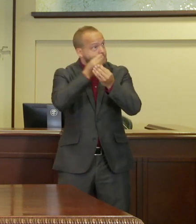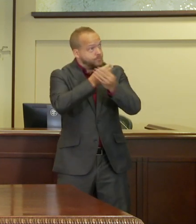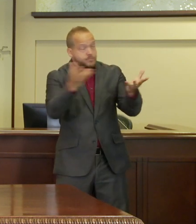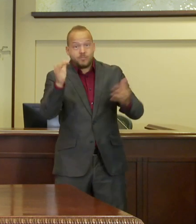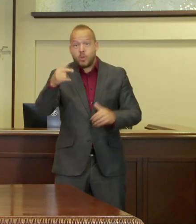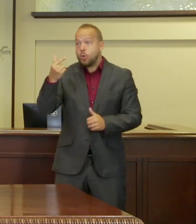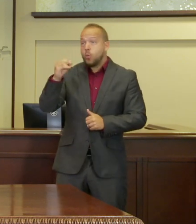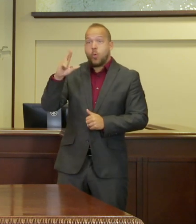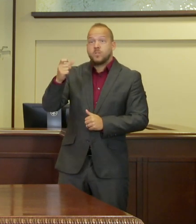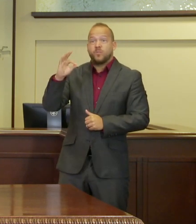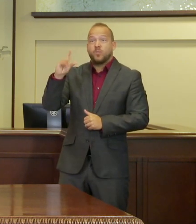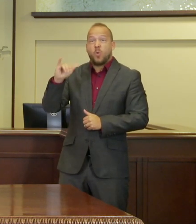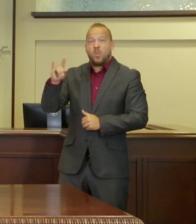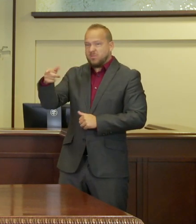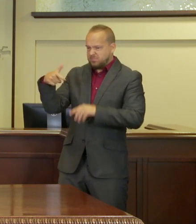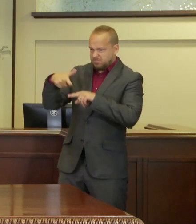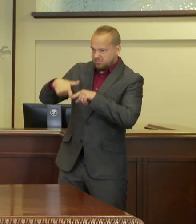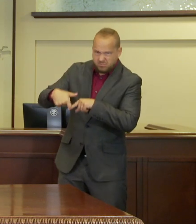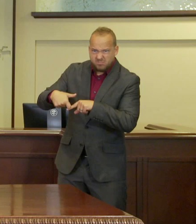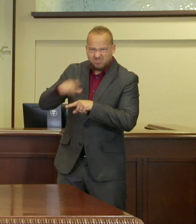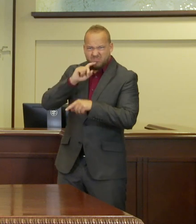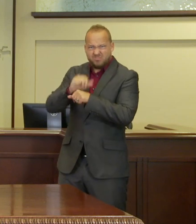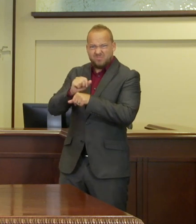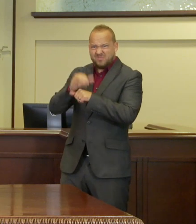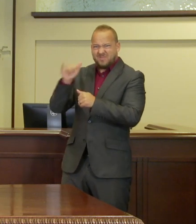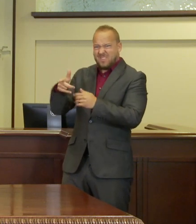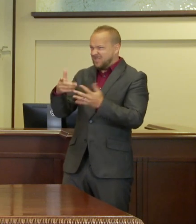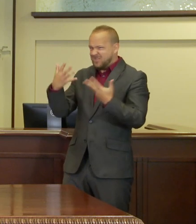overdue. The time has come." Thank you.